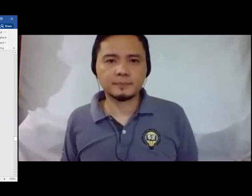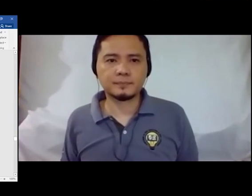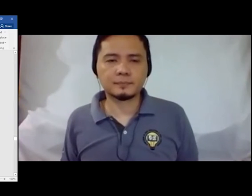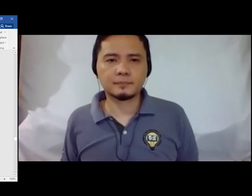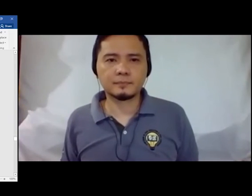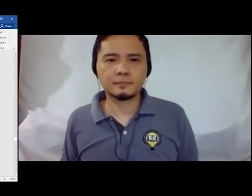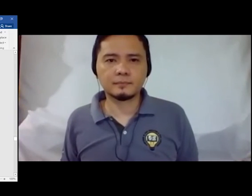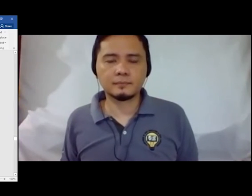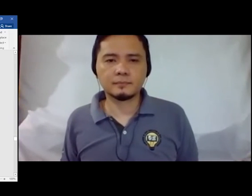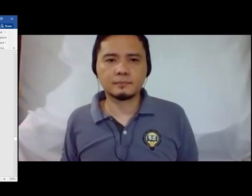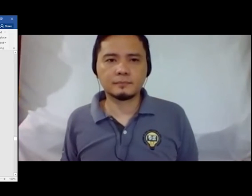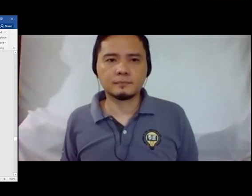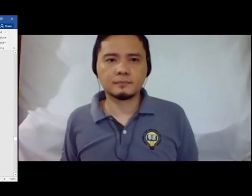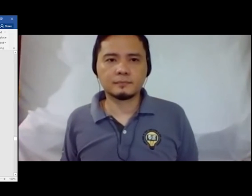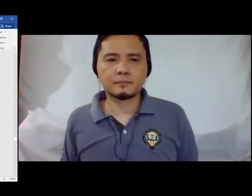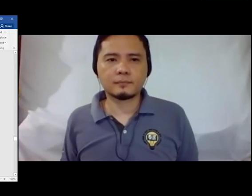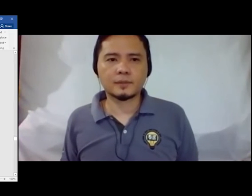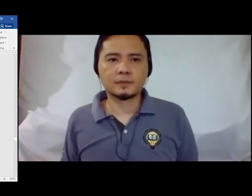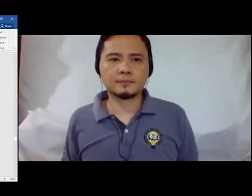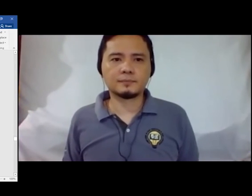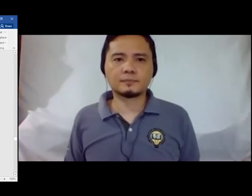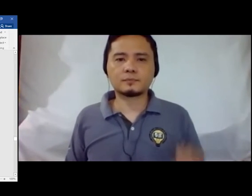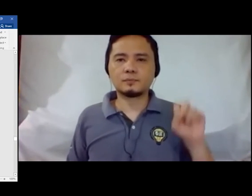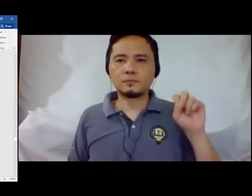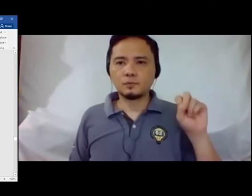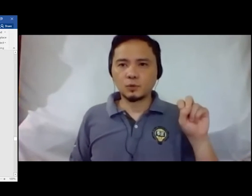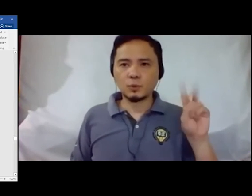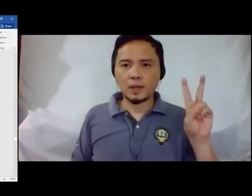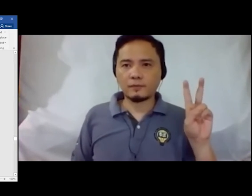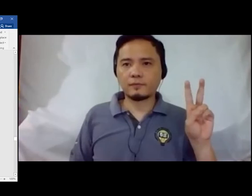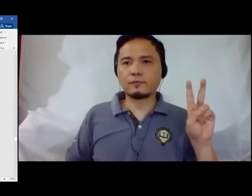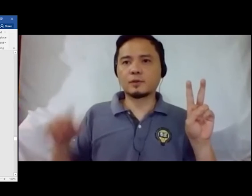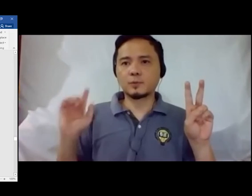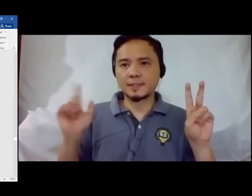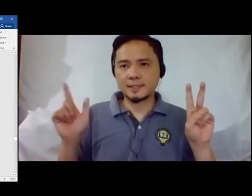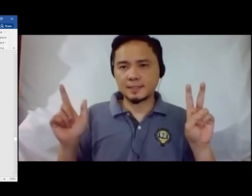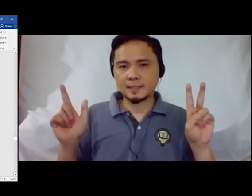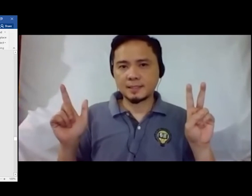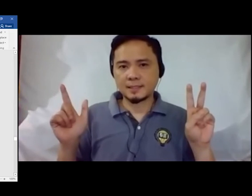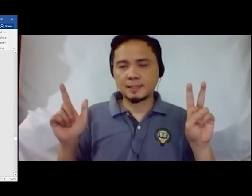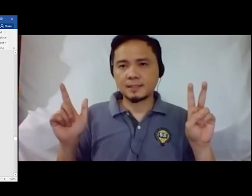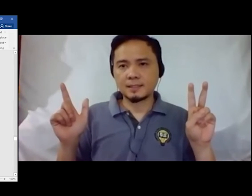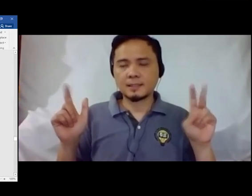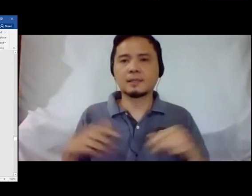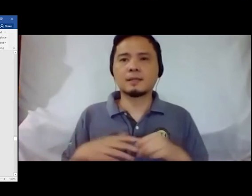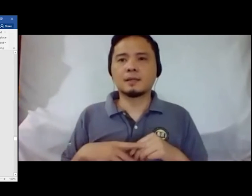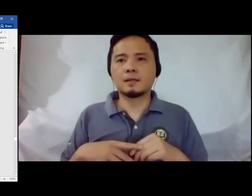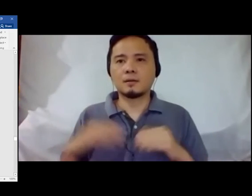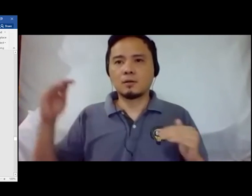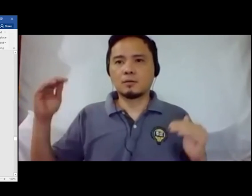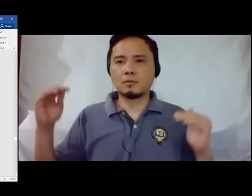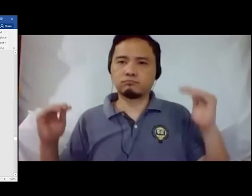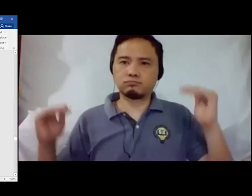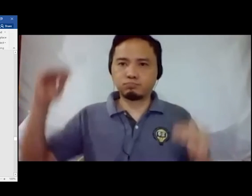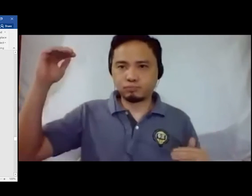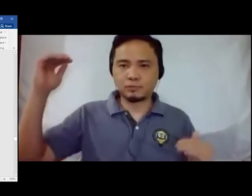And then 12, 20, and then 20 is bigger than. So again,